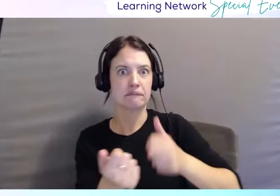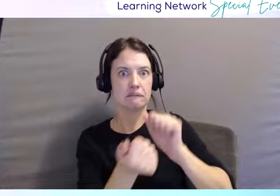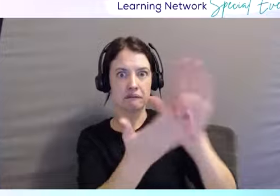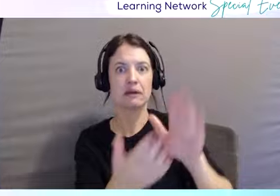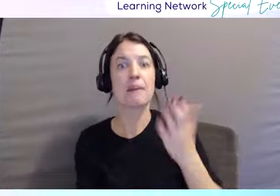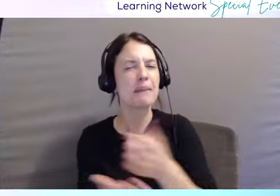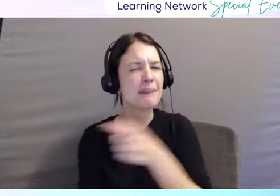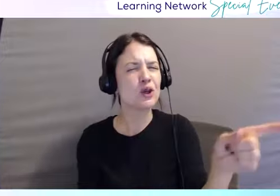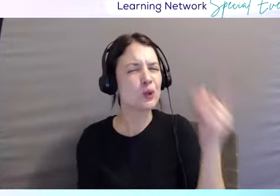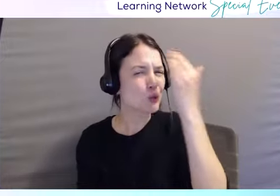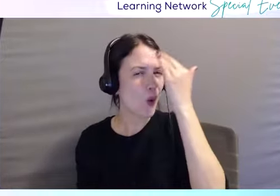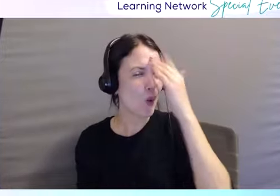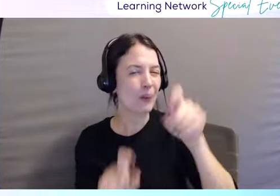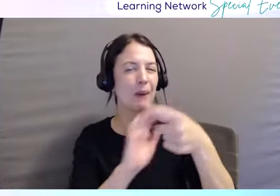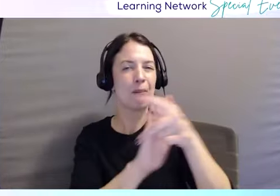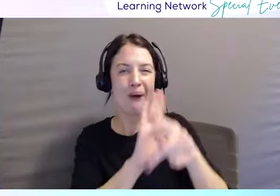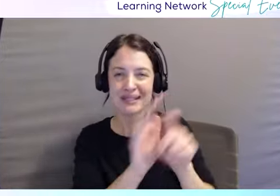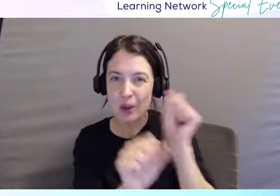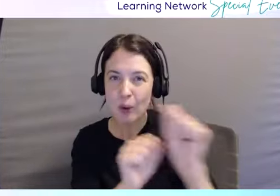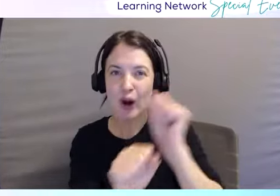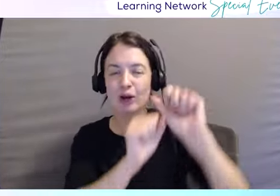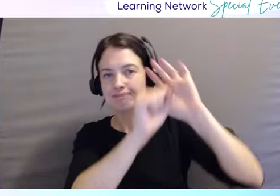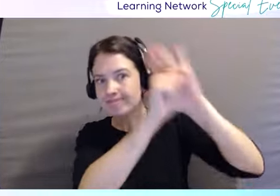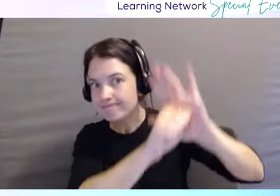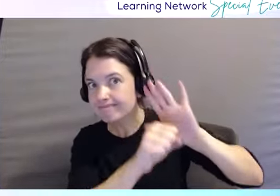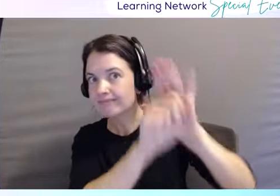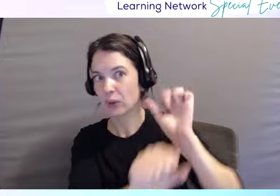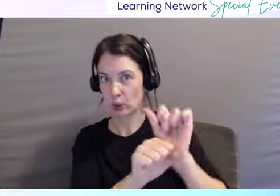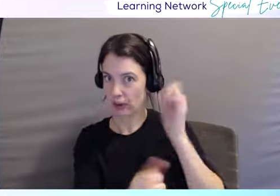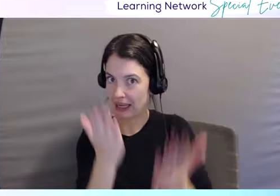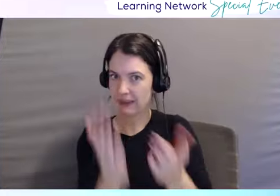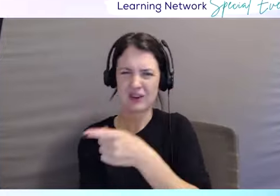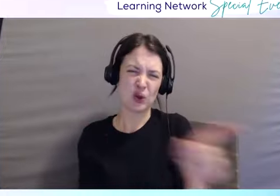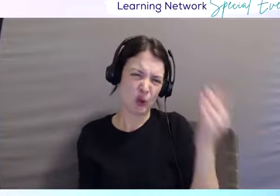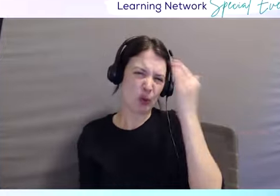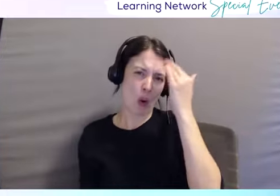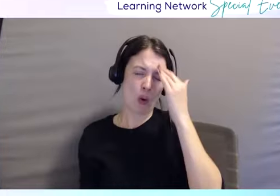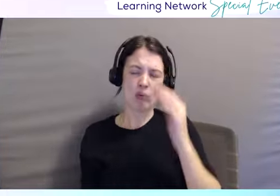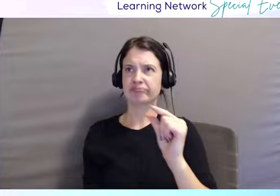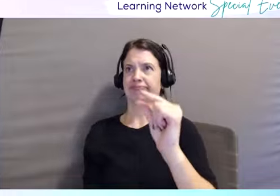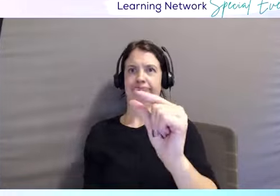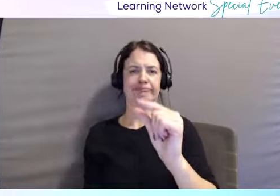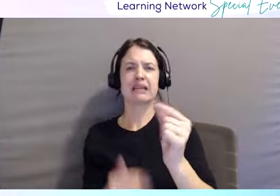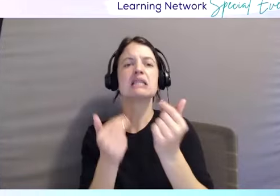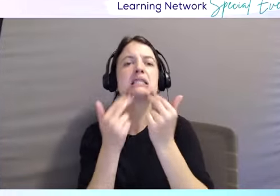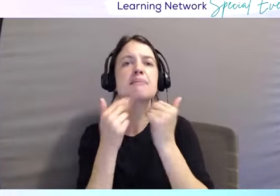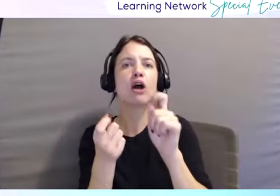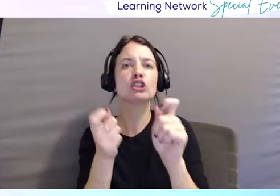or in advocacy work can think about how a simple switch, like the one on the right, which is a diagram from our